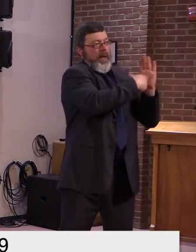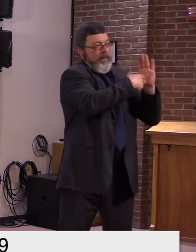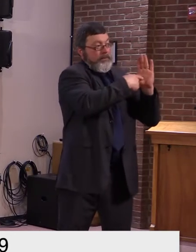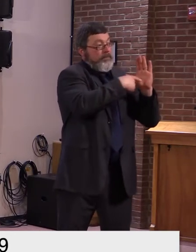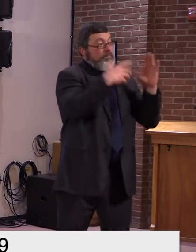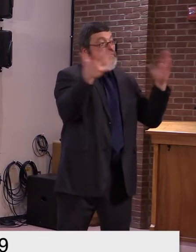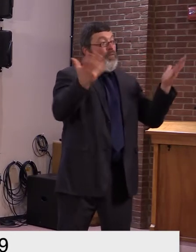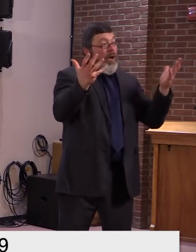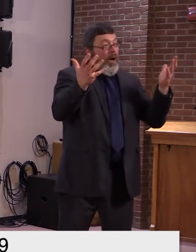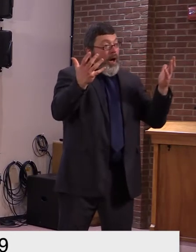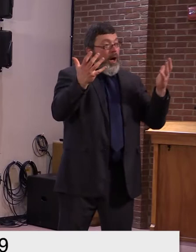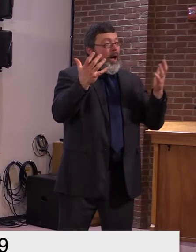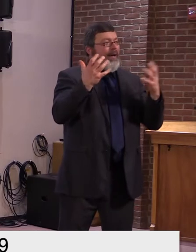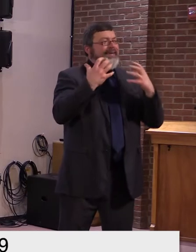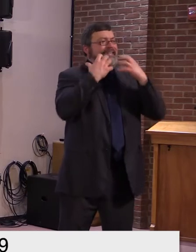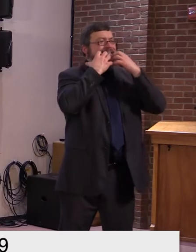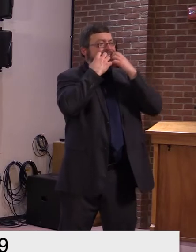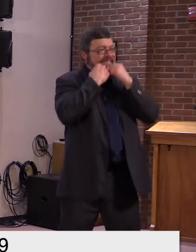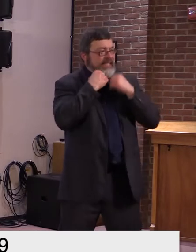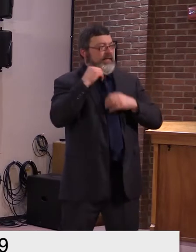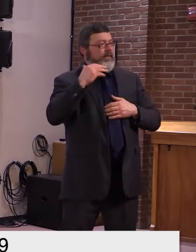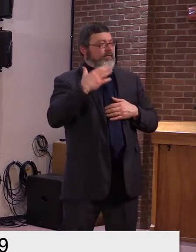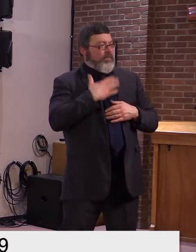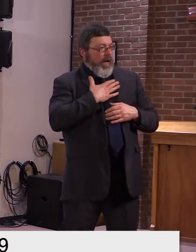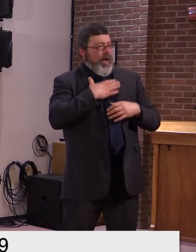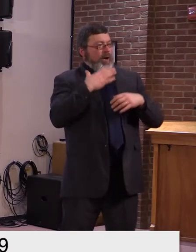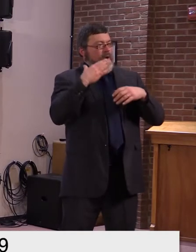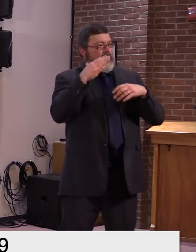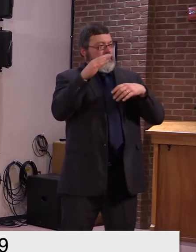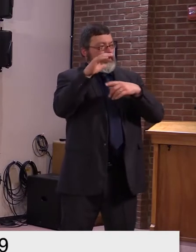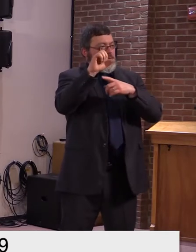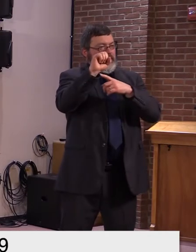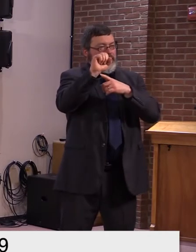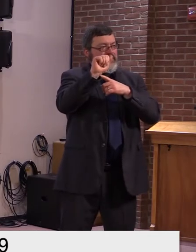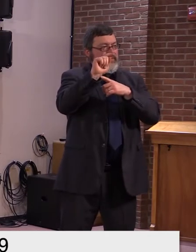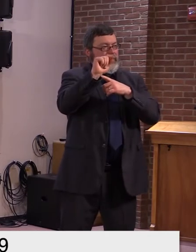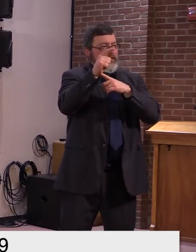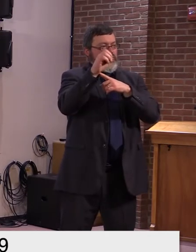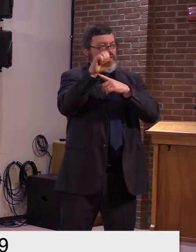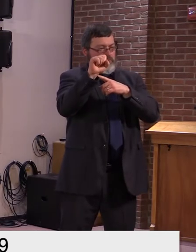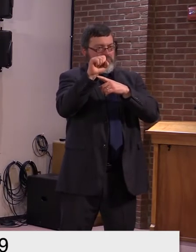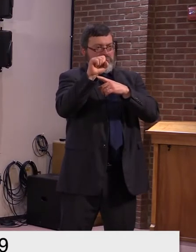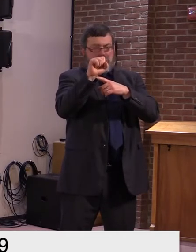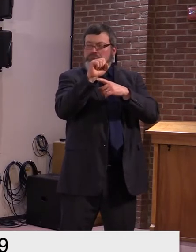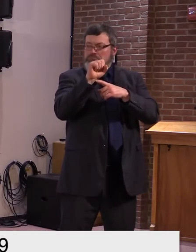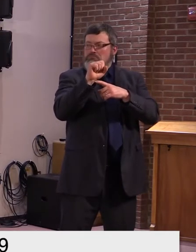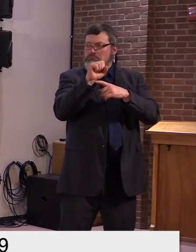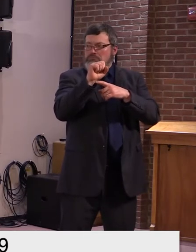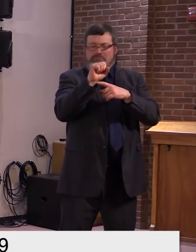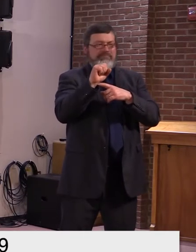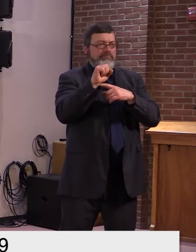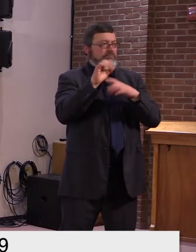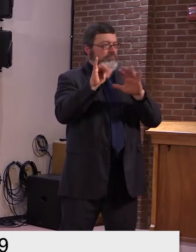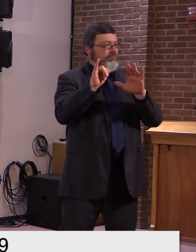Stages. And incorporated into this legislation, the relief package, is $15 billion, which was